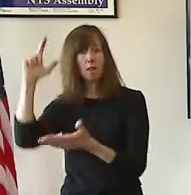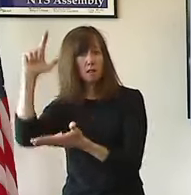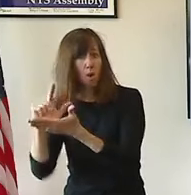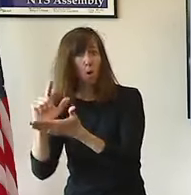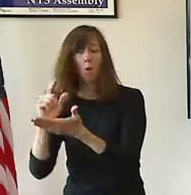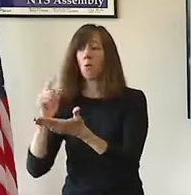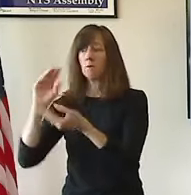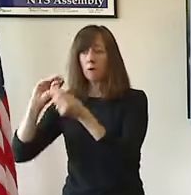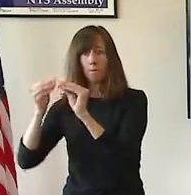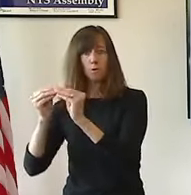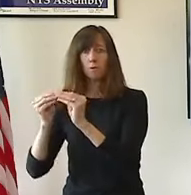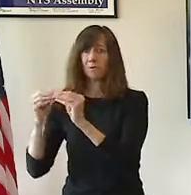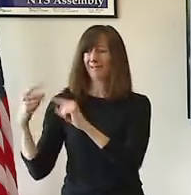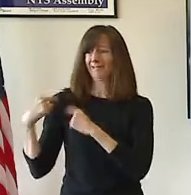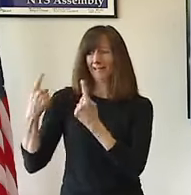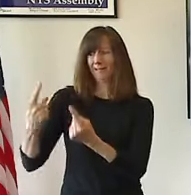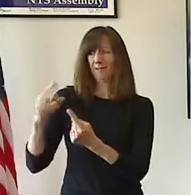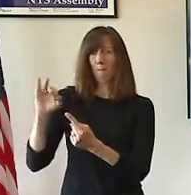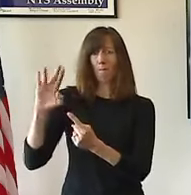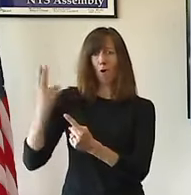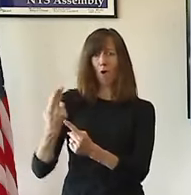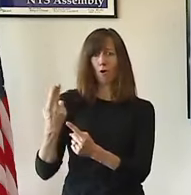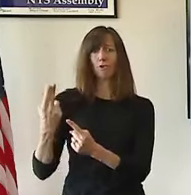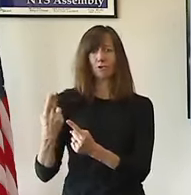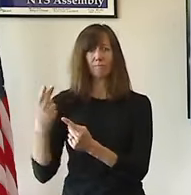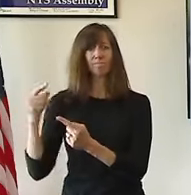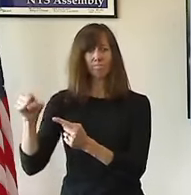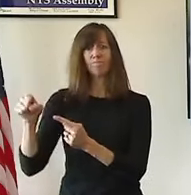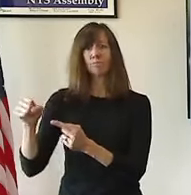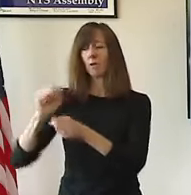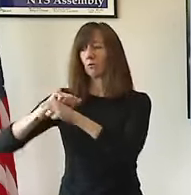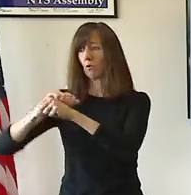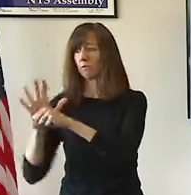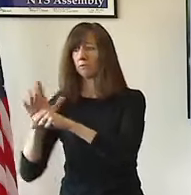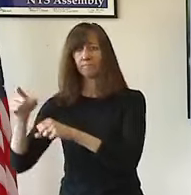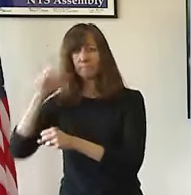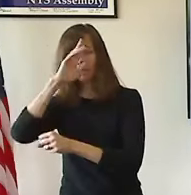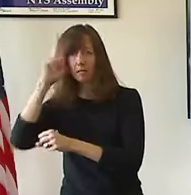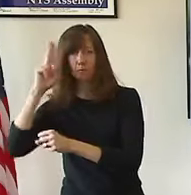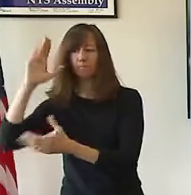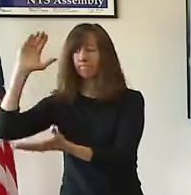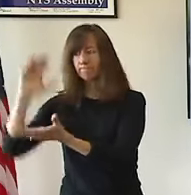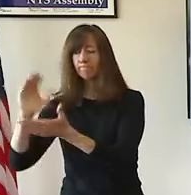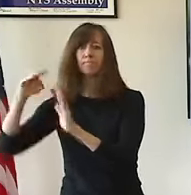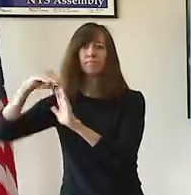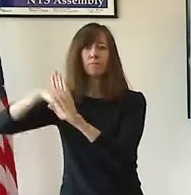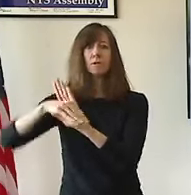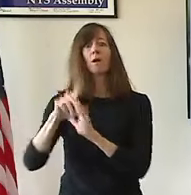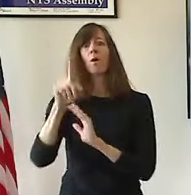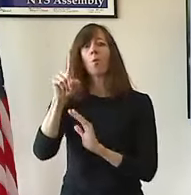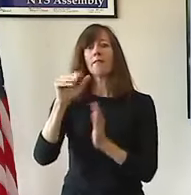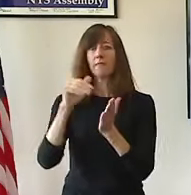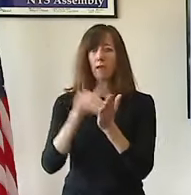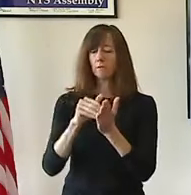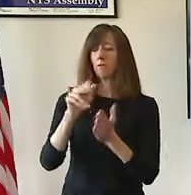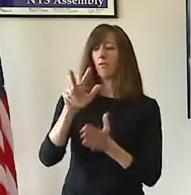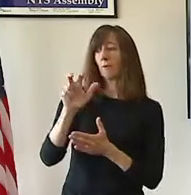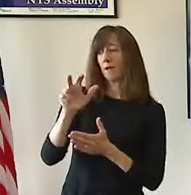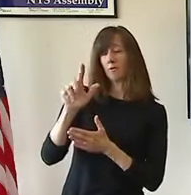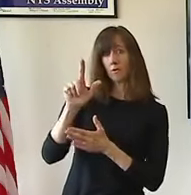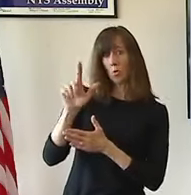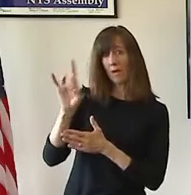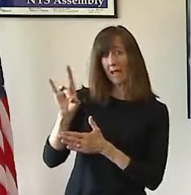beginning early in March at 29 individuals hospitalized with COVID-19 and currently 1,328